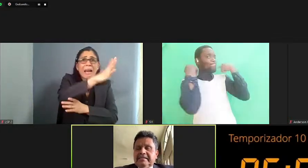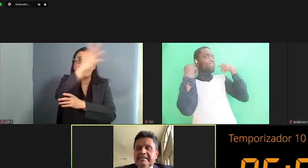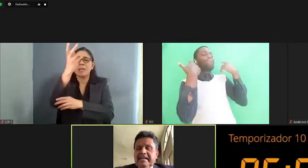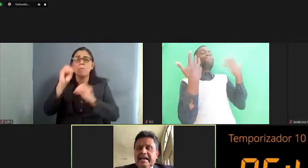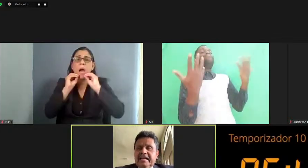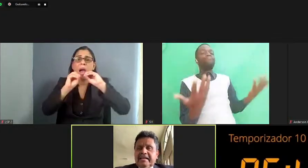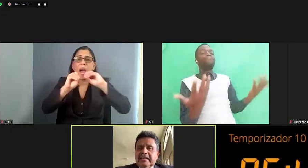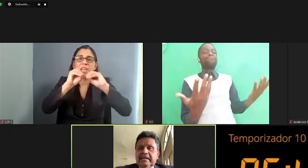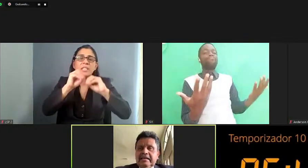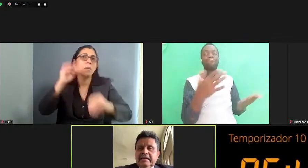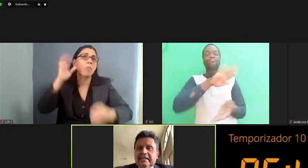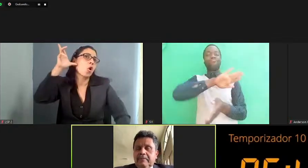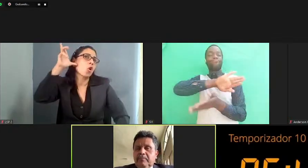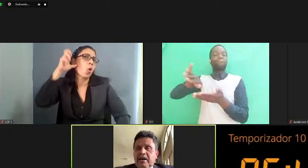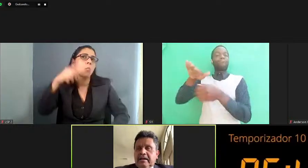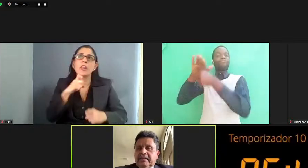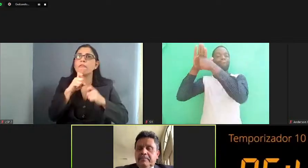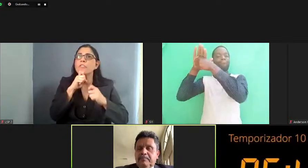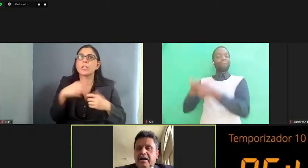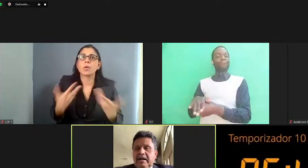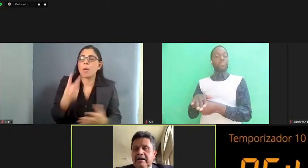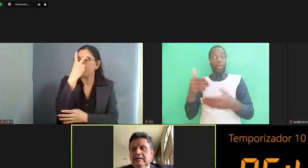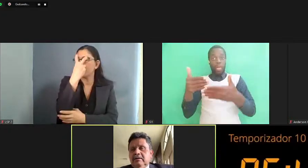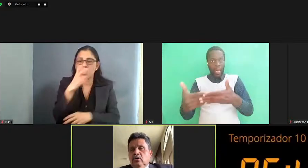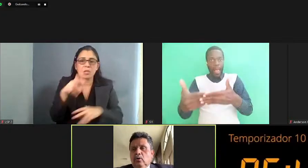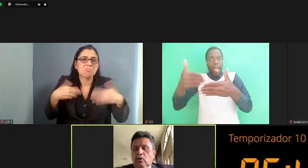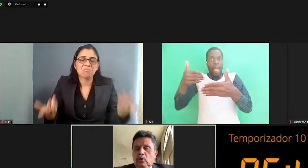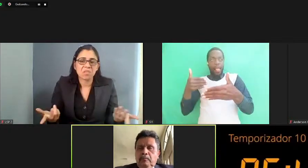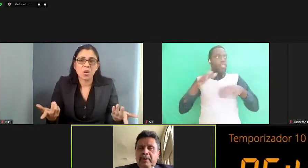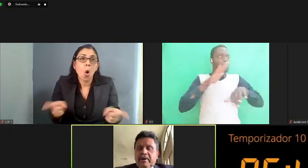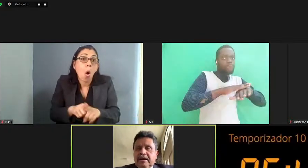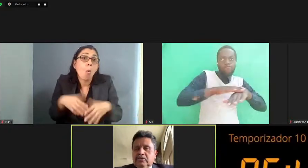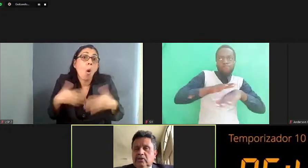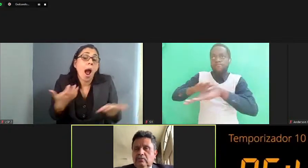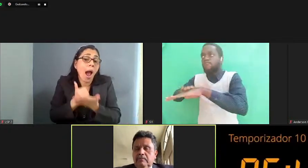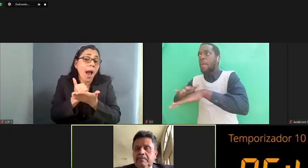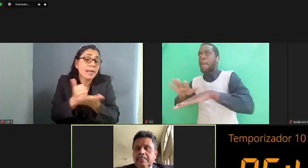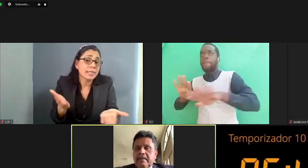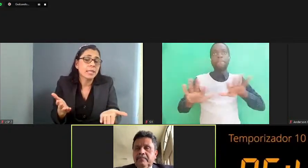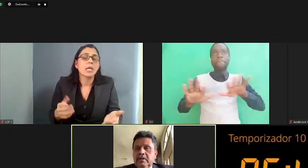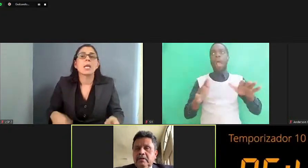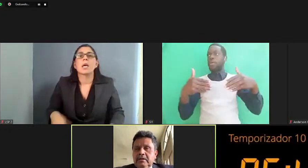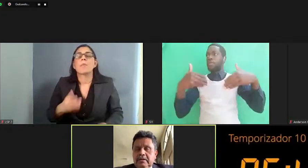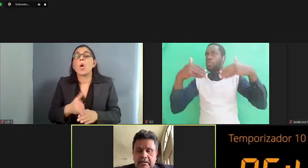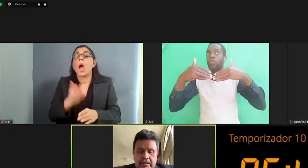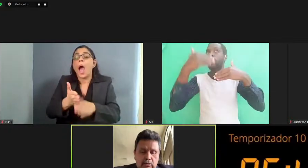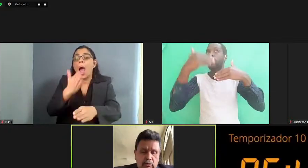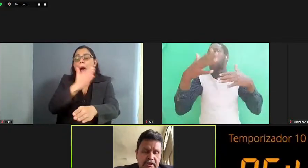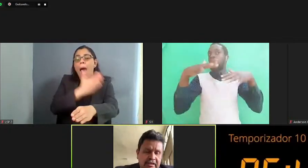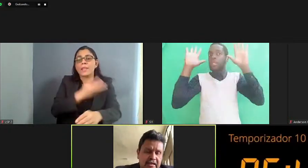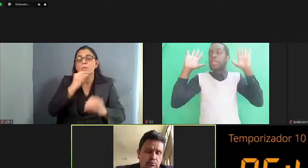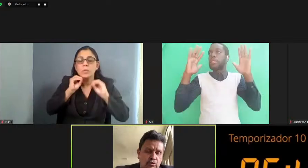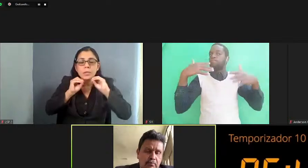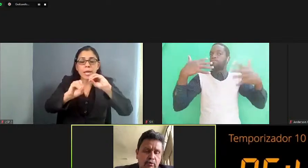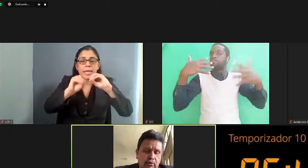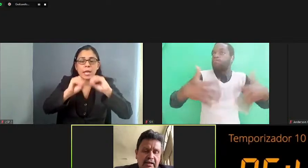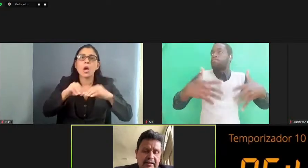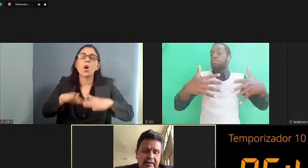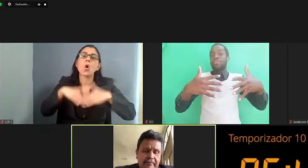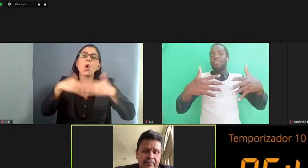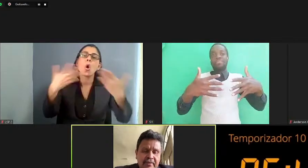emergency or in the early warning plans or preparation